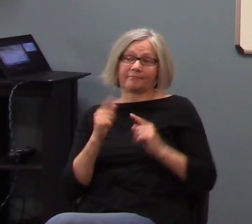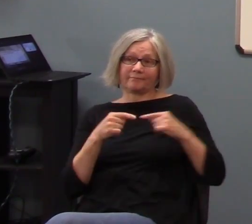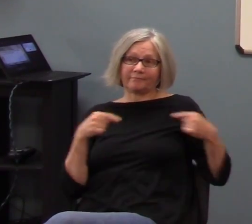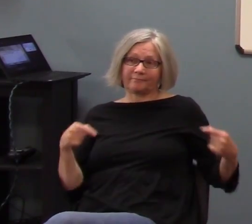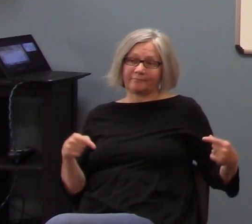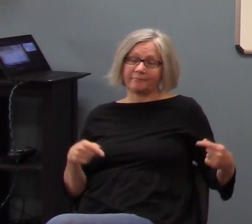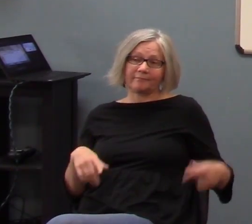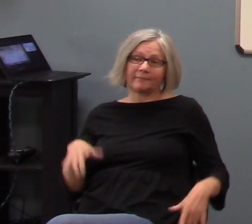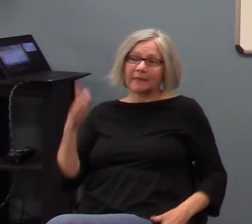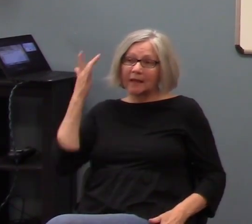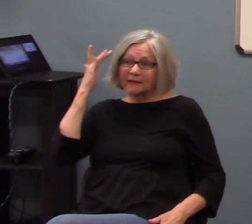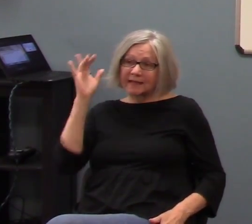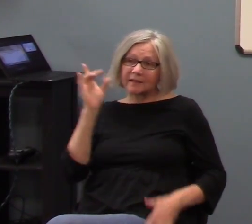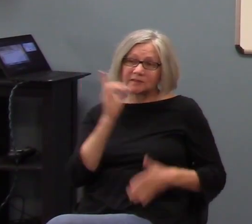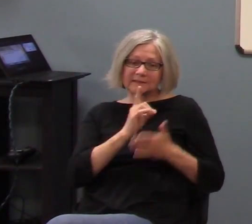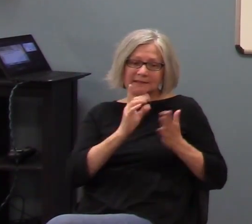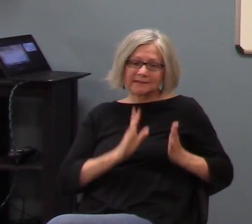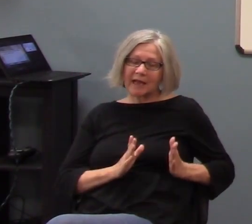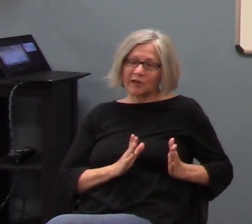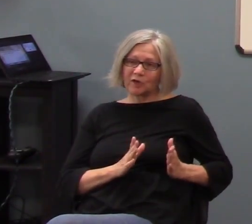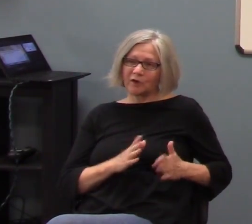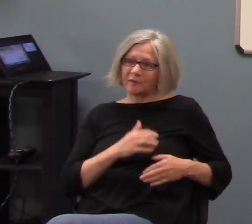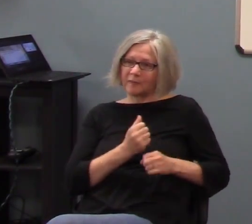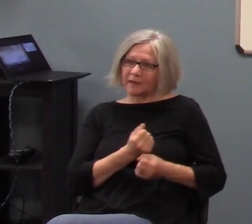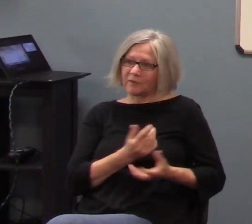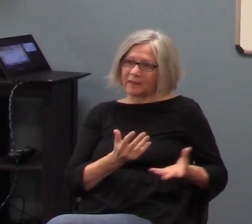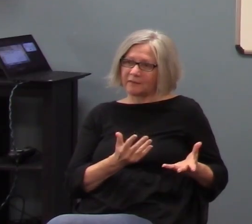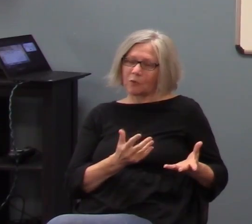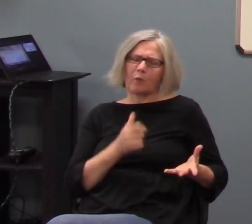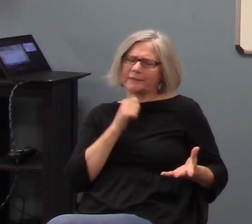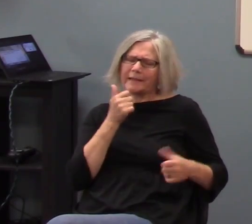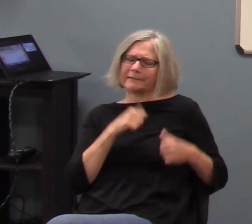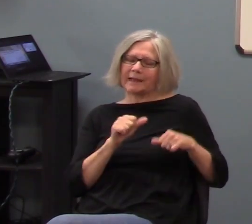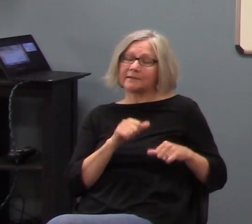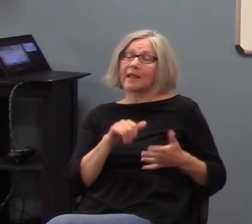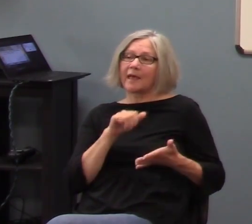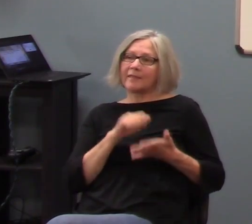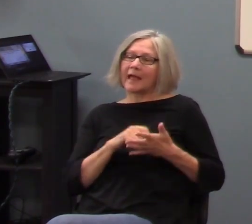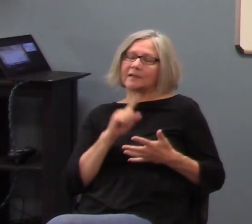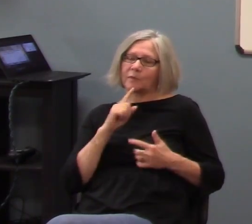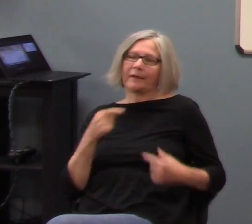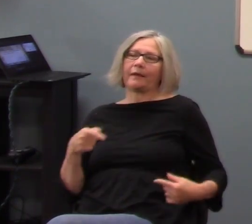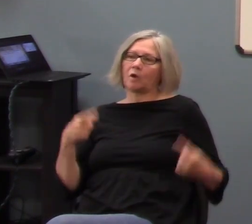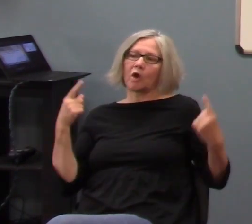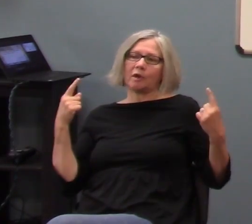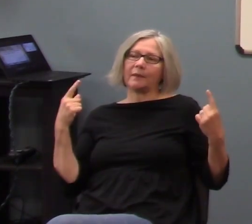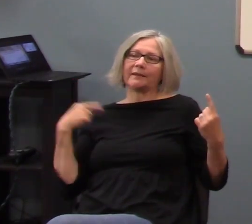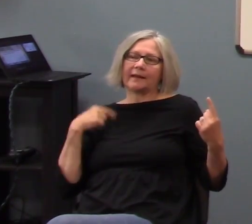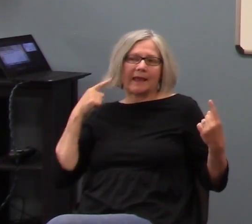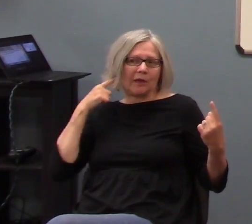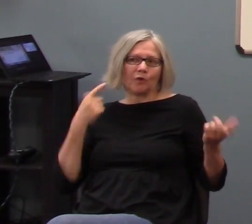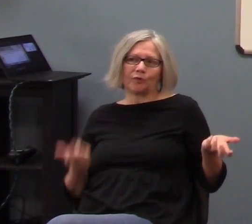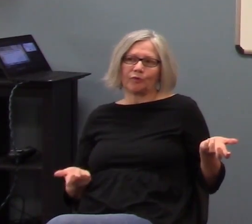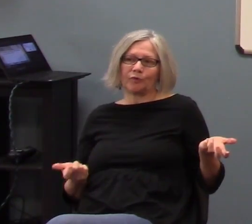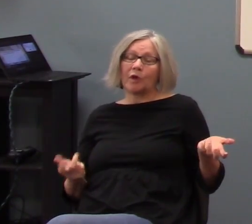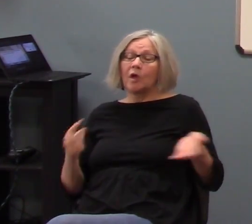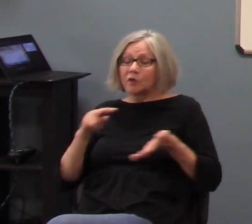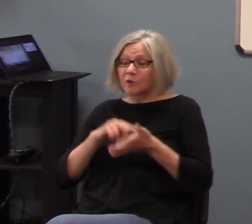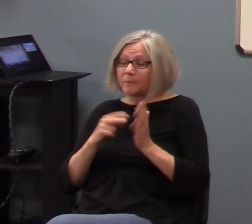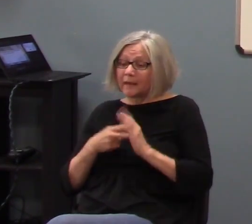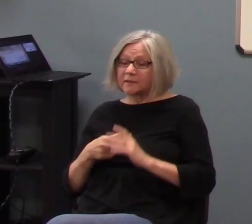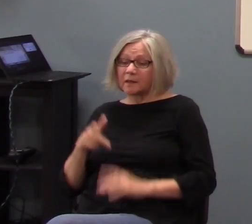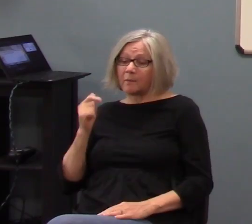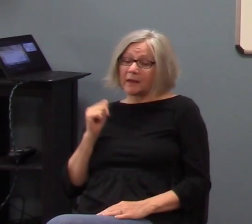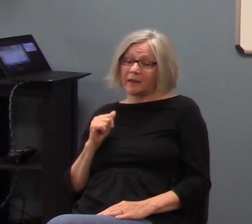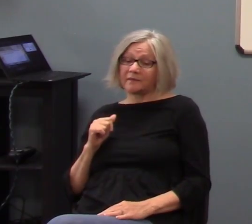that there was an intelligent designer that had a hand in this, isn't science. That's the most common argument I hear about this. So therefore, since